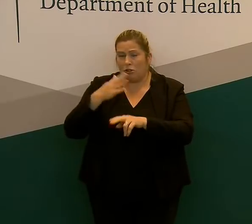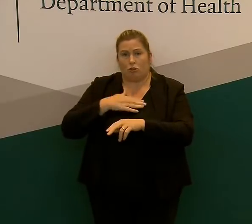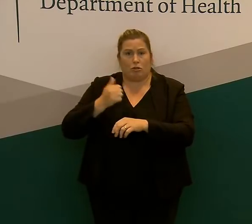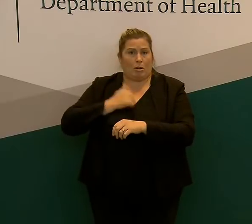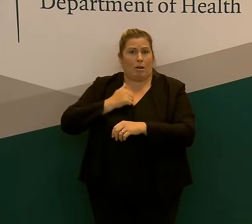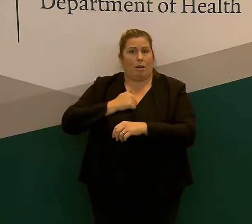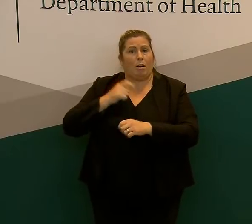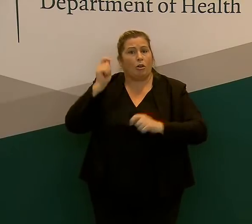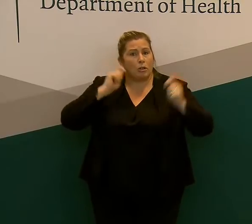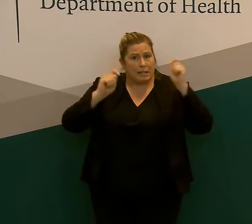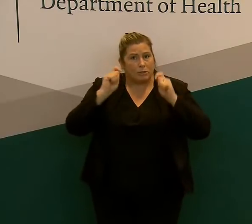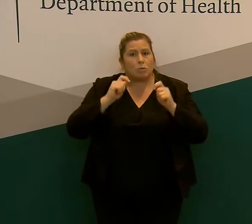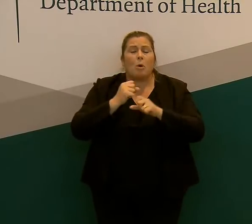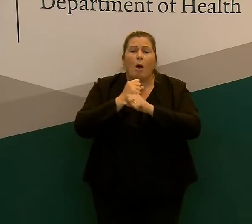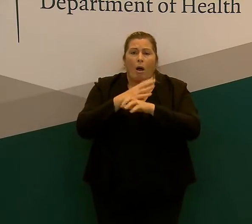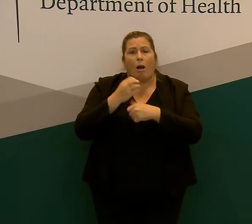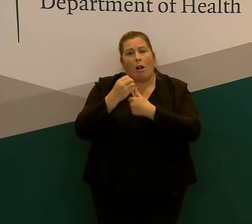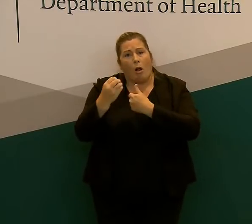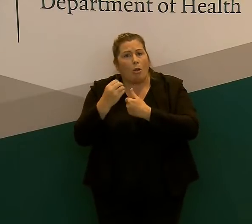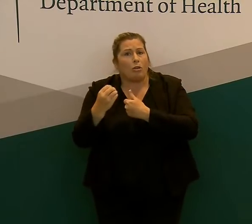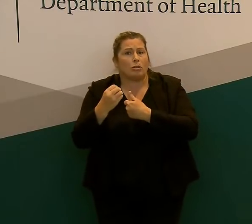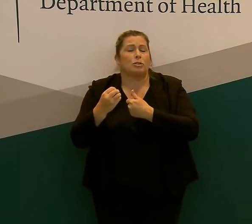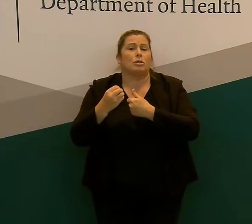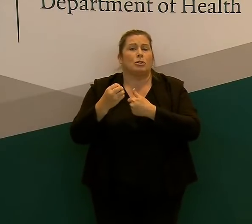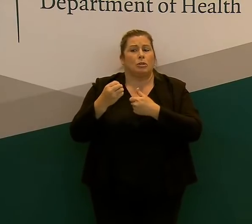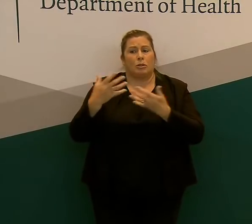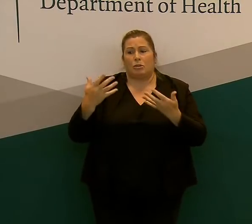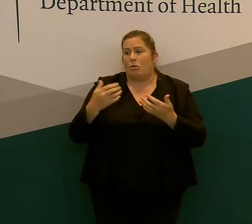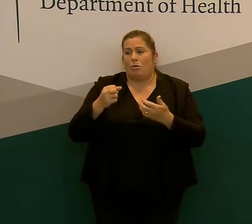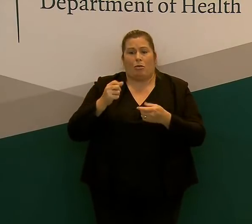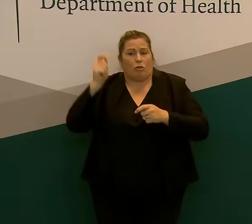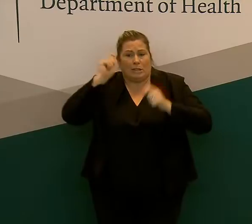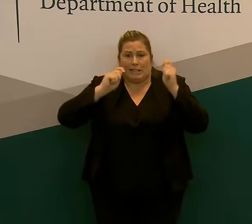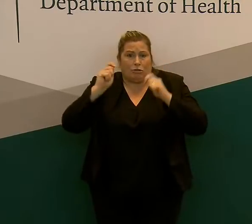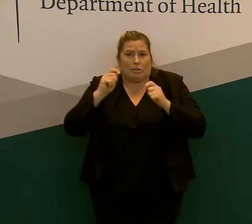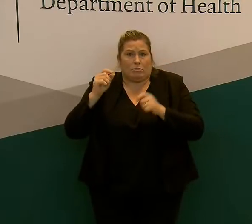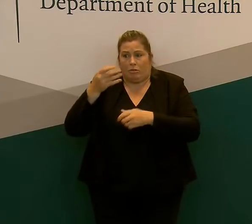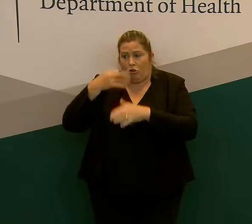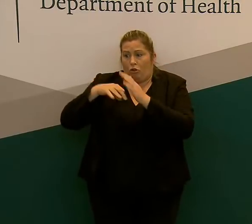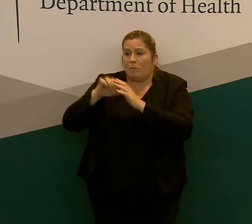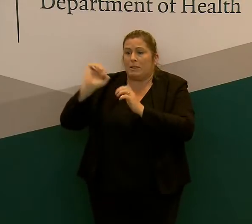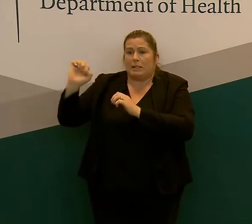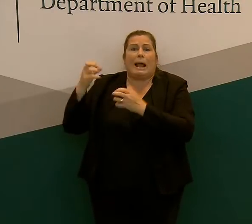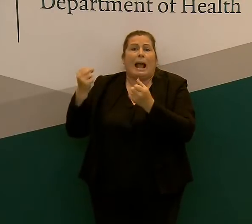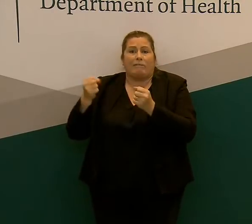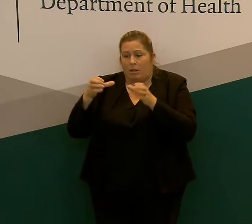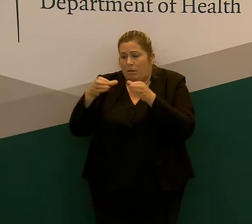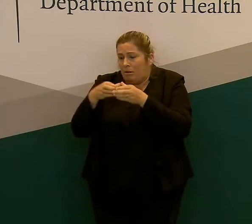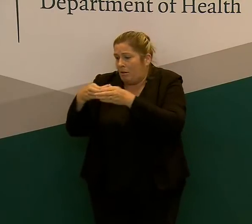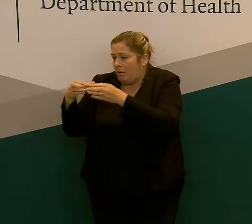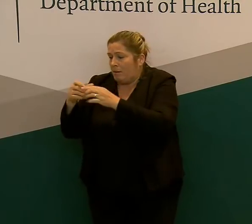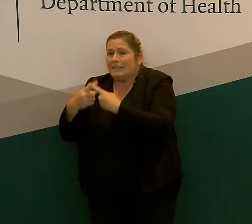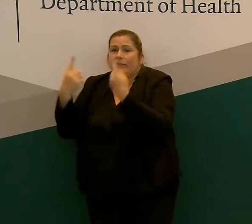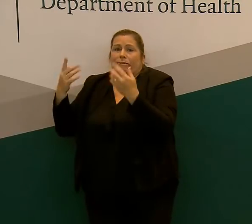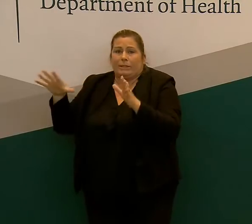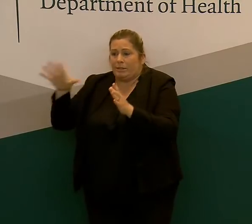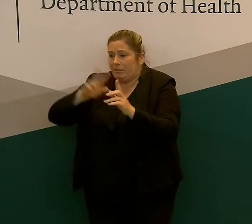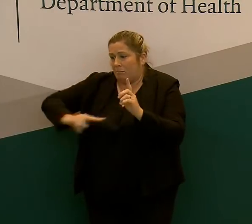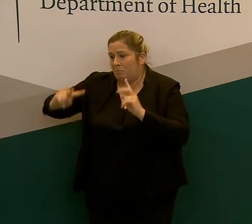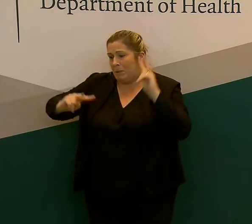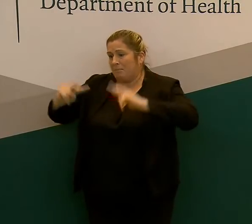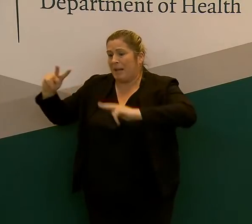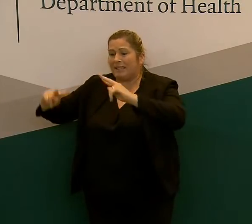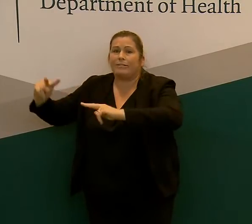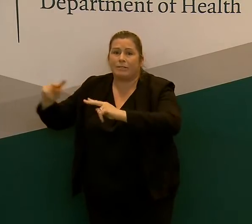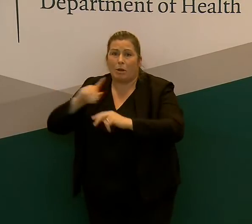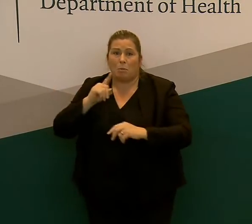the other manifold, if you like, commitments that or considerations that government need to have. But our advice is also directed to the